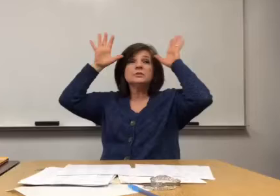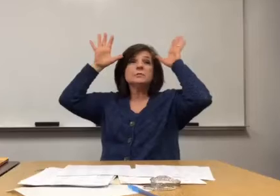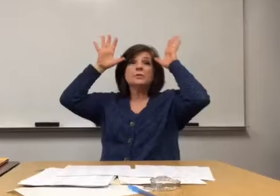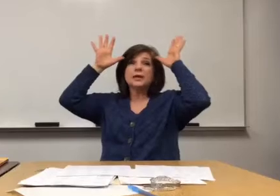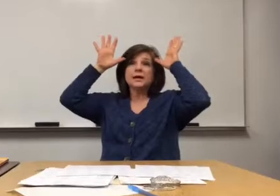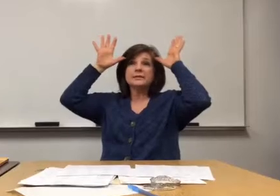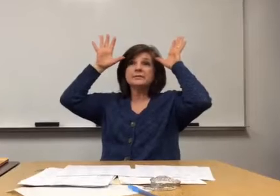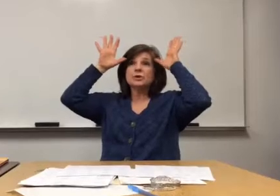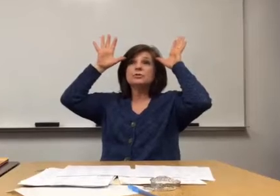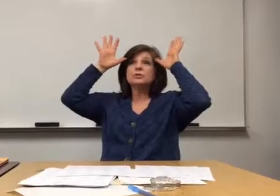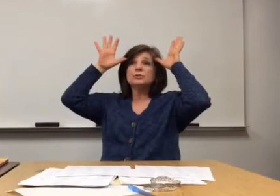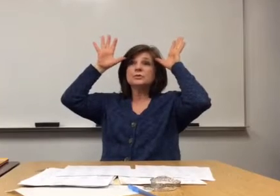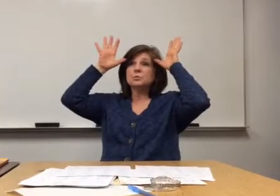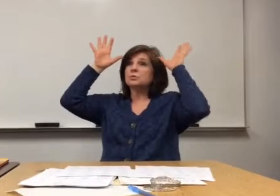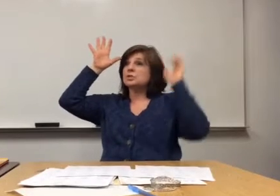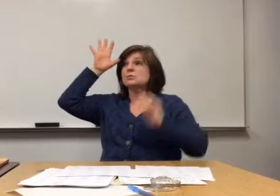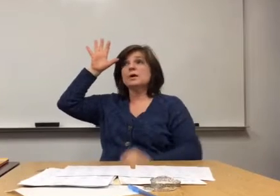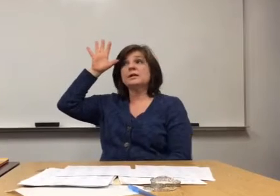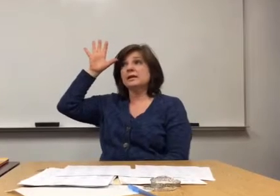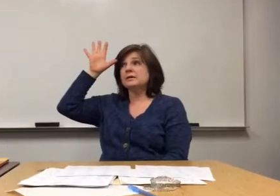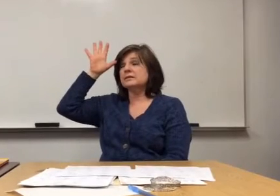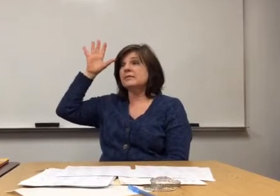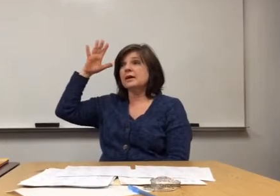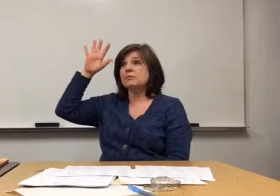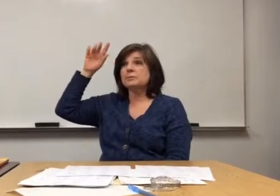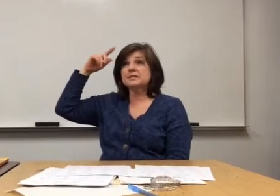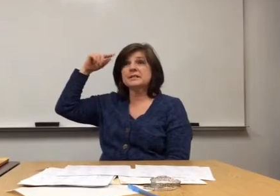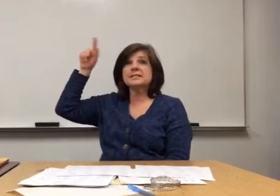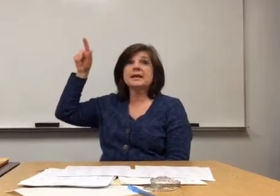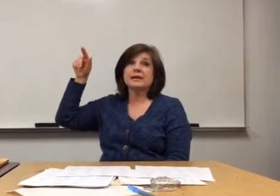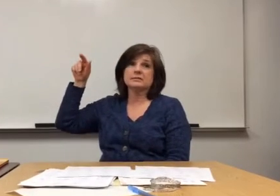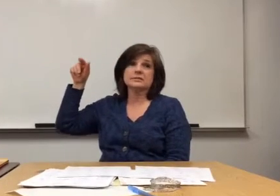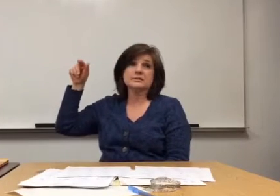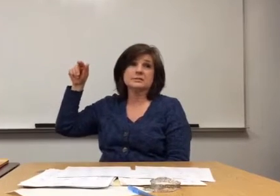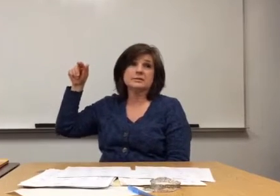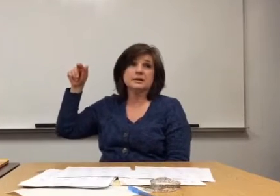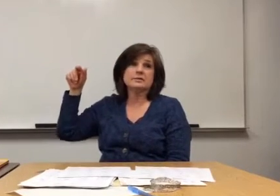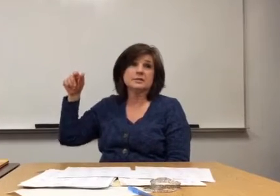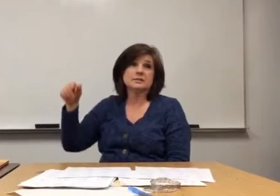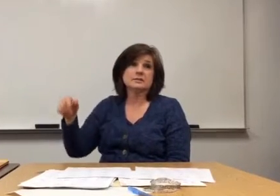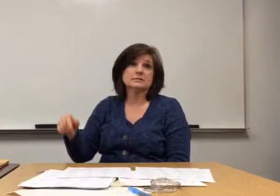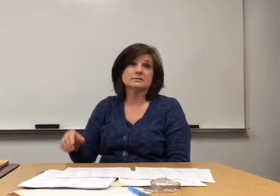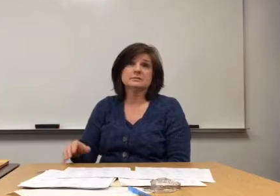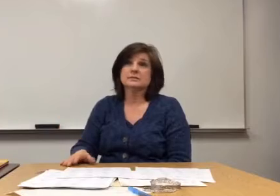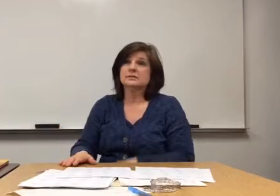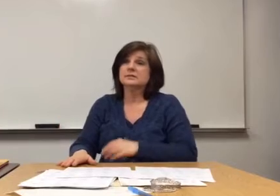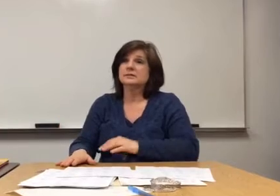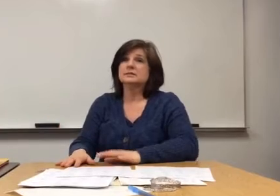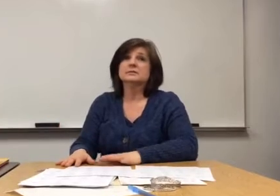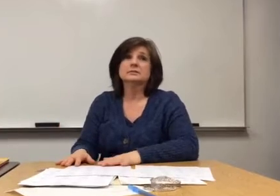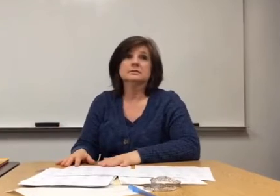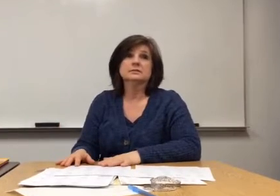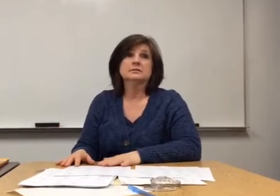You use both hands, or you can use just one hand, and that represents the antlers on the deer. Is that the same as moose?